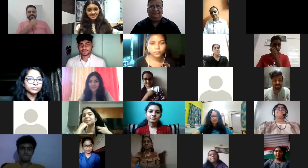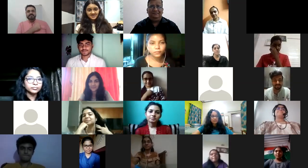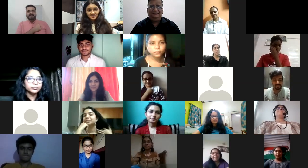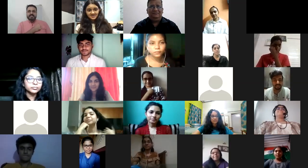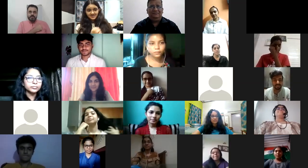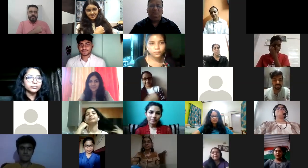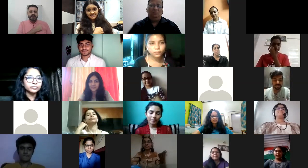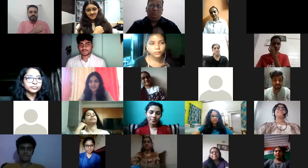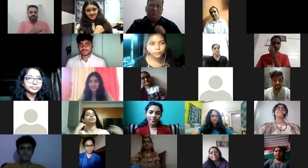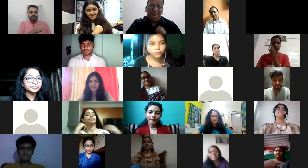sorry.